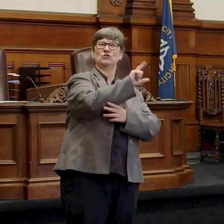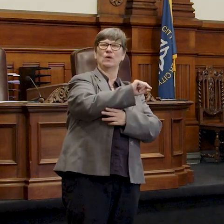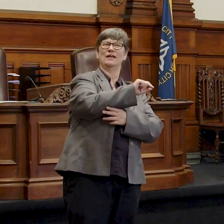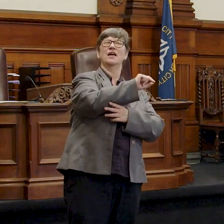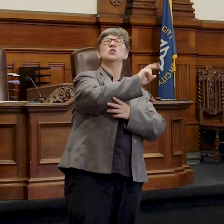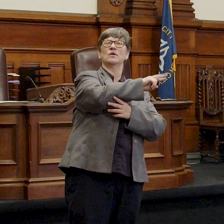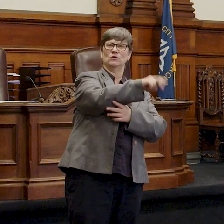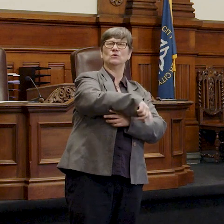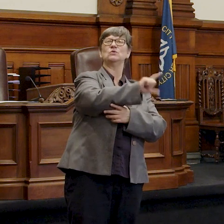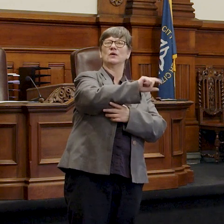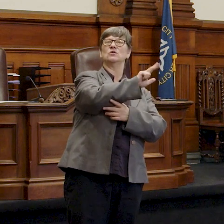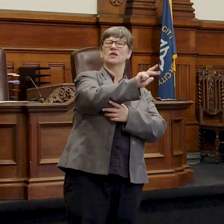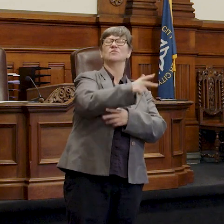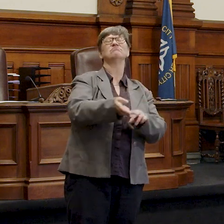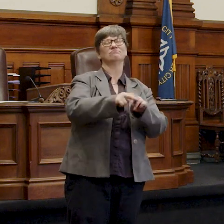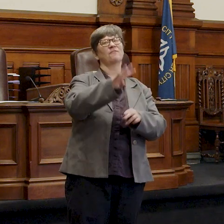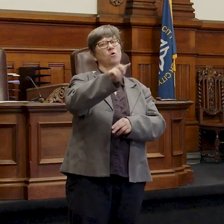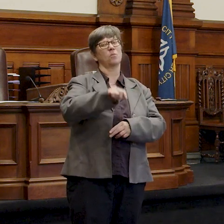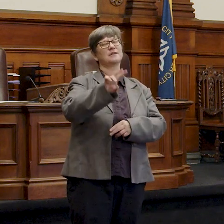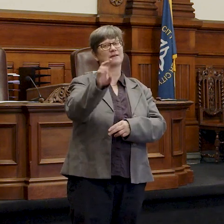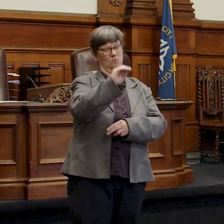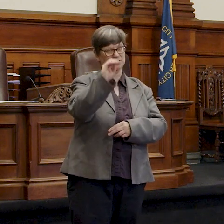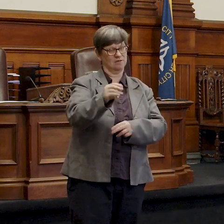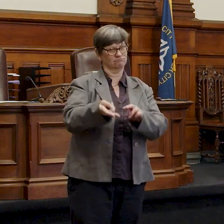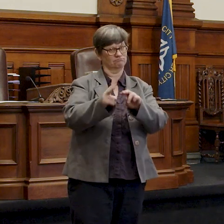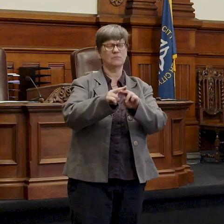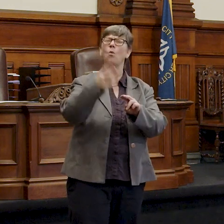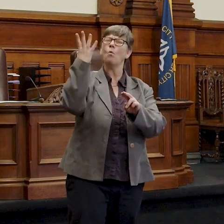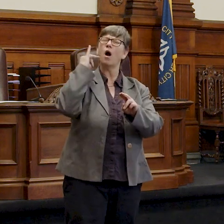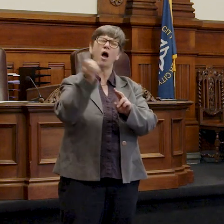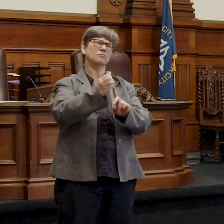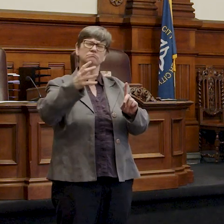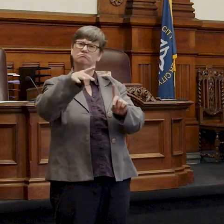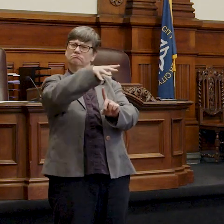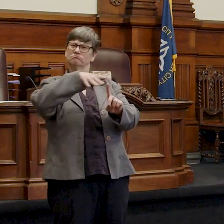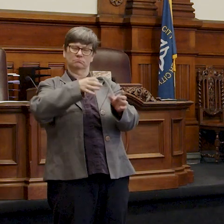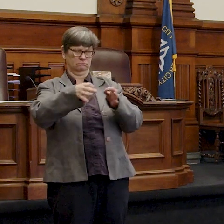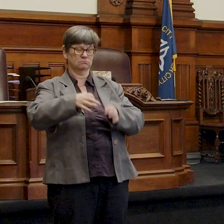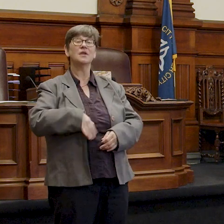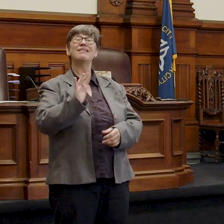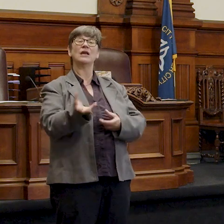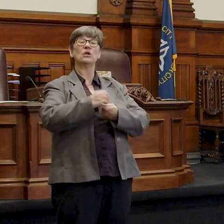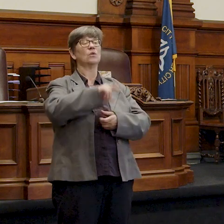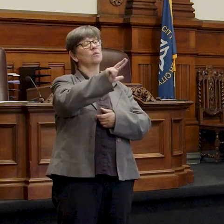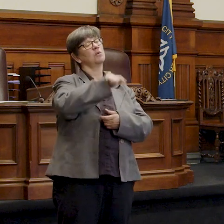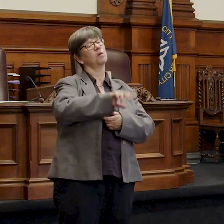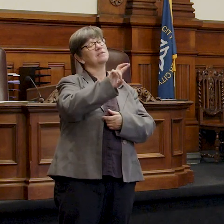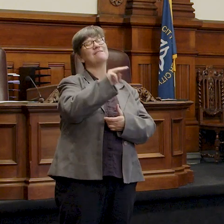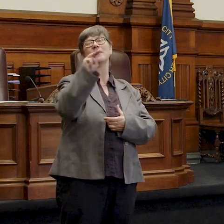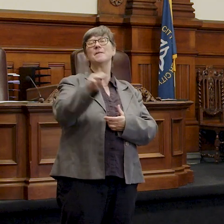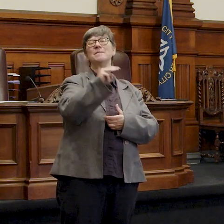budget. To provide context around this increase, it includes a $3.7 million increase